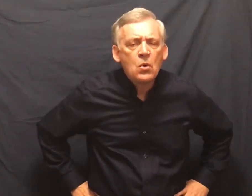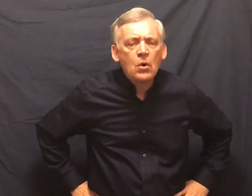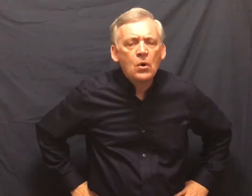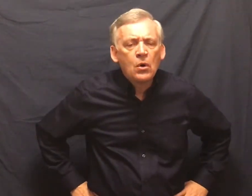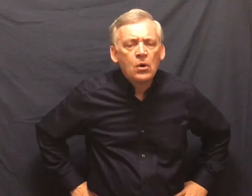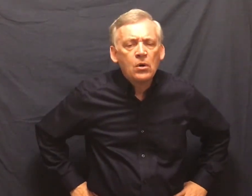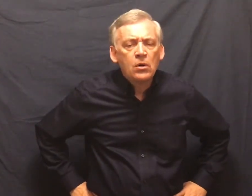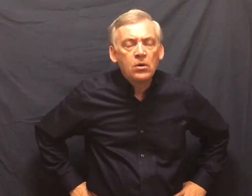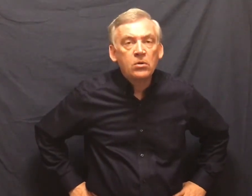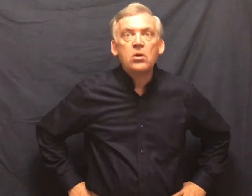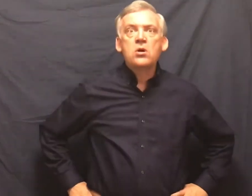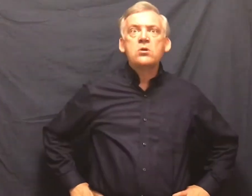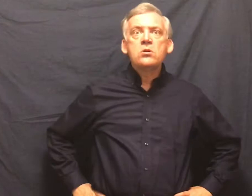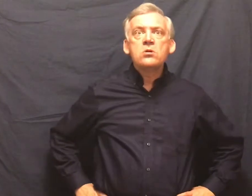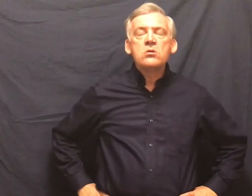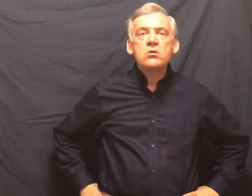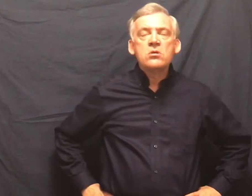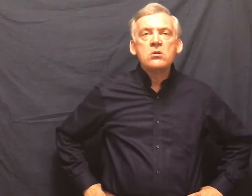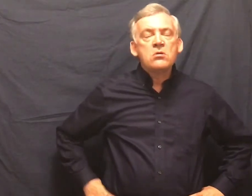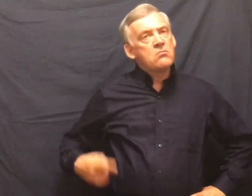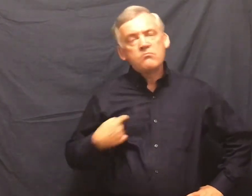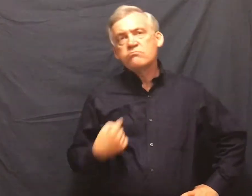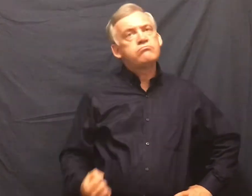I would not forget, Lenny said loudly.